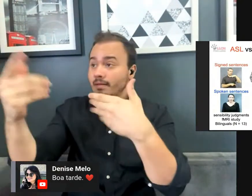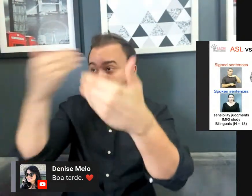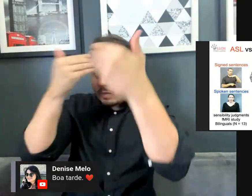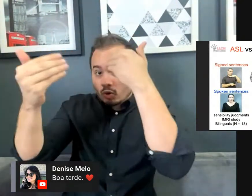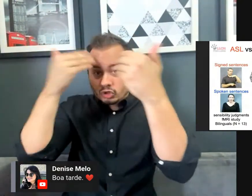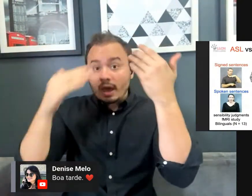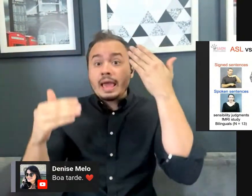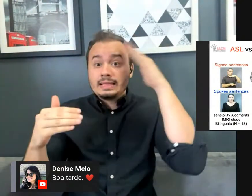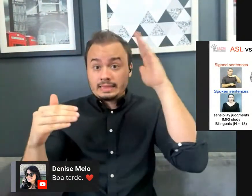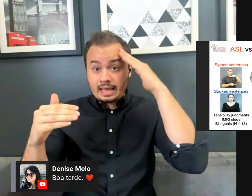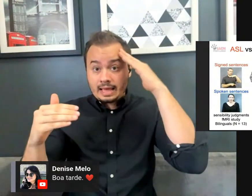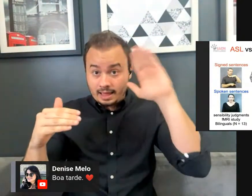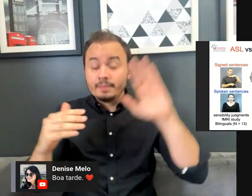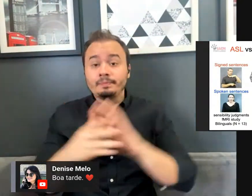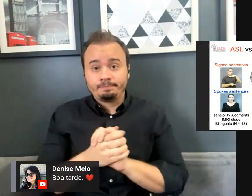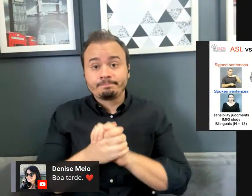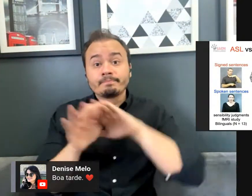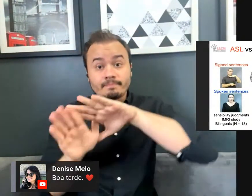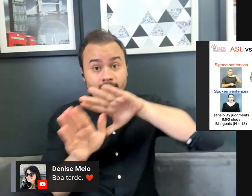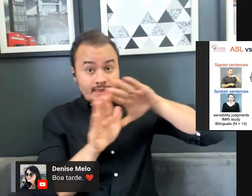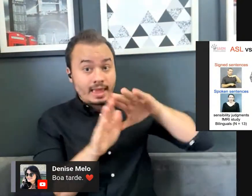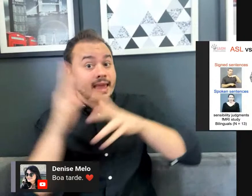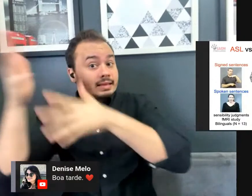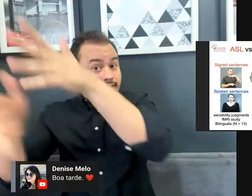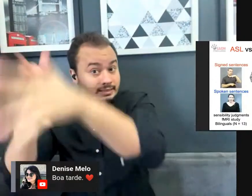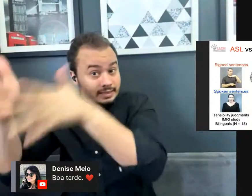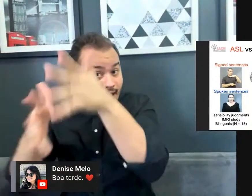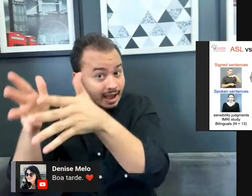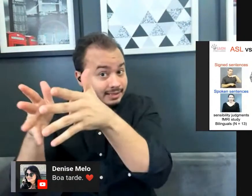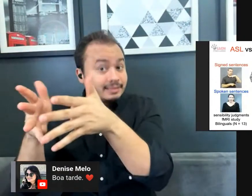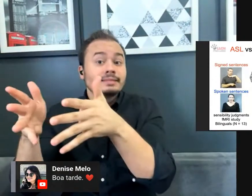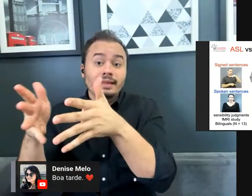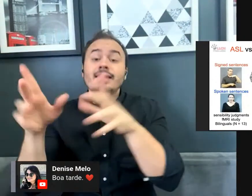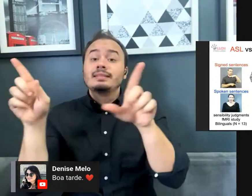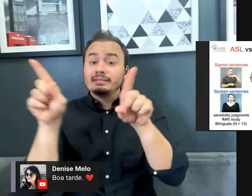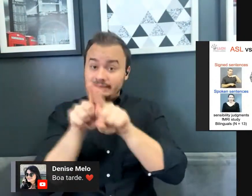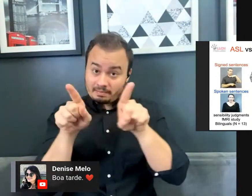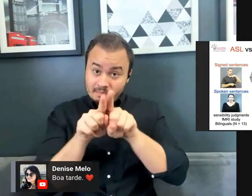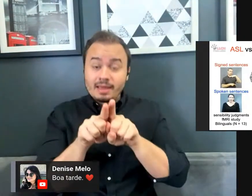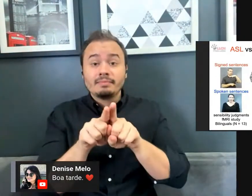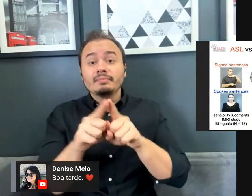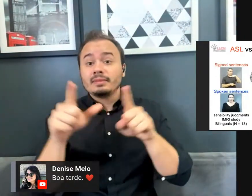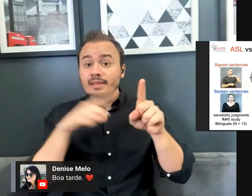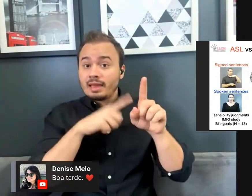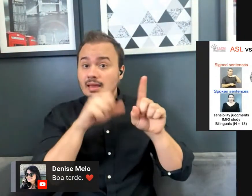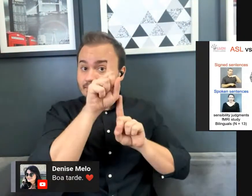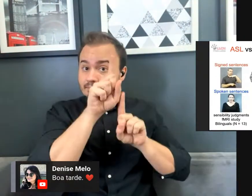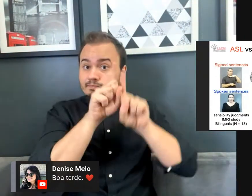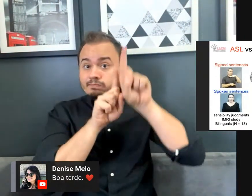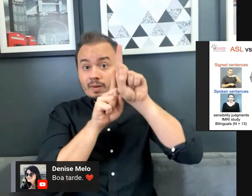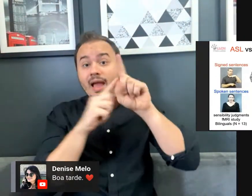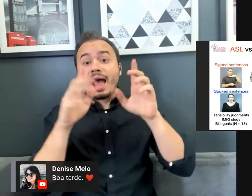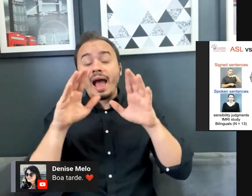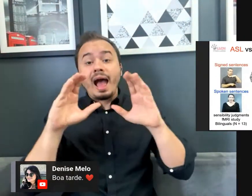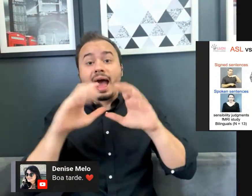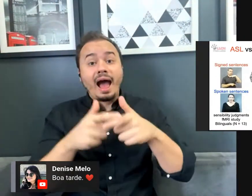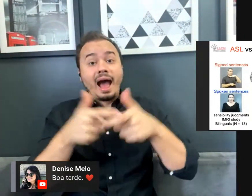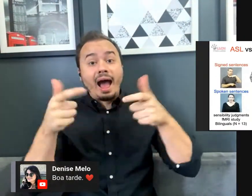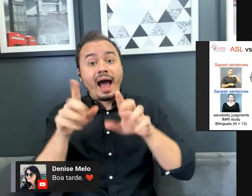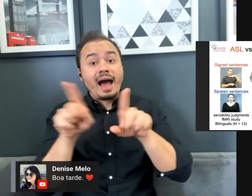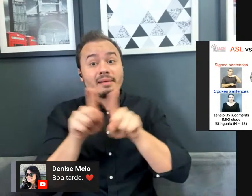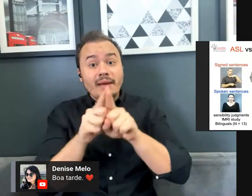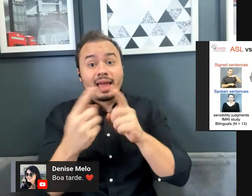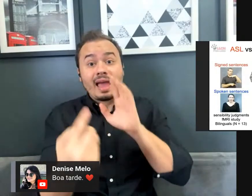For sign, not surprisingly, we see greater activation in temporal occipital cortices. So sign